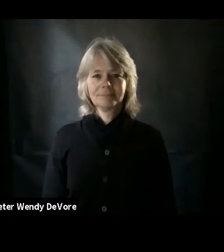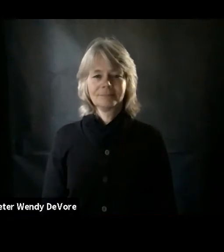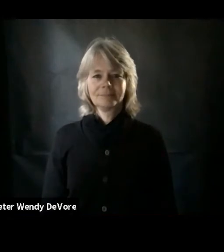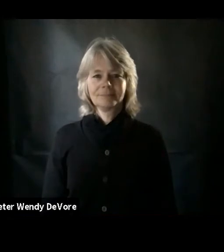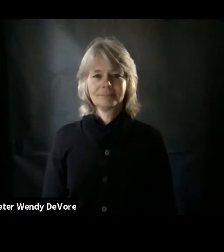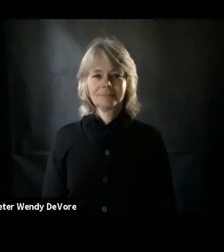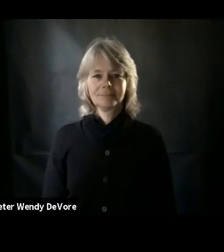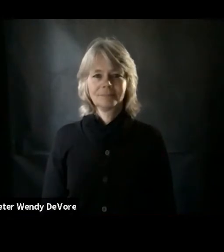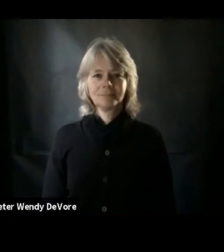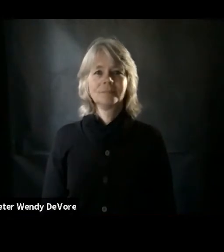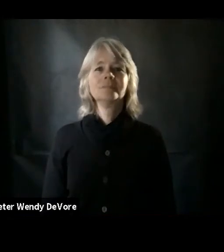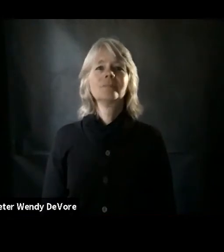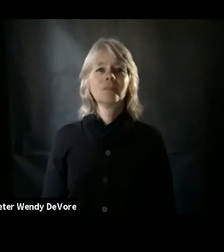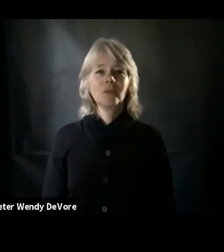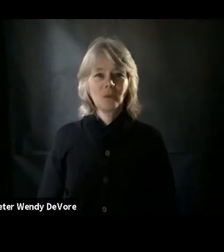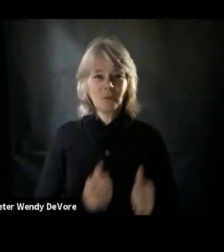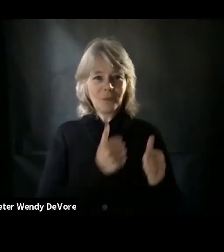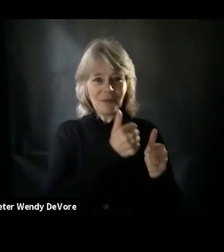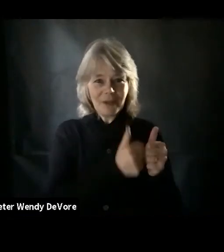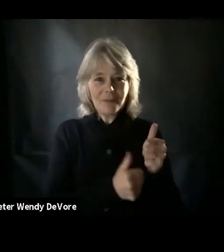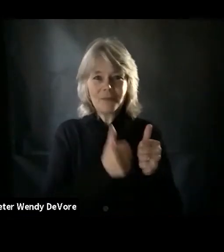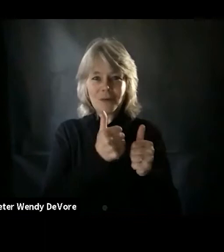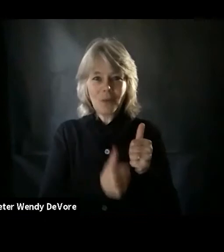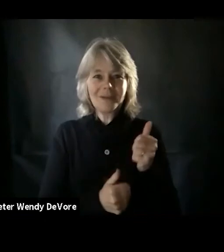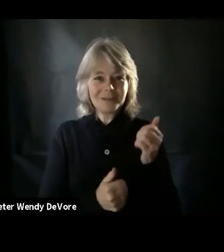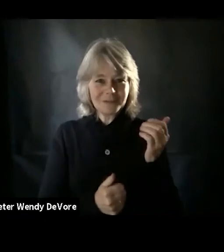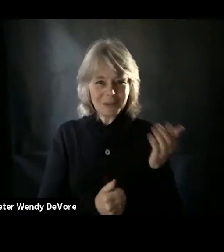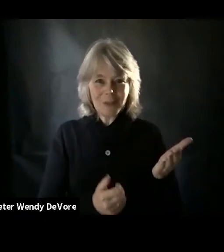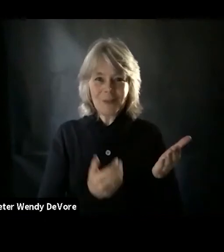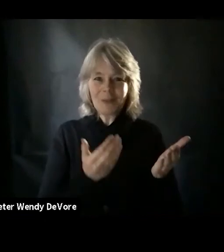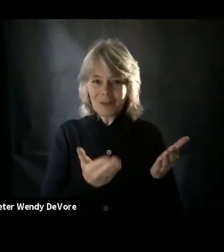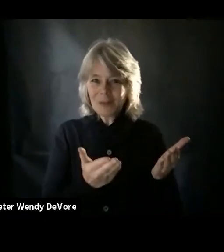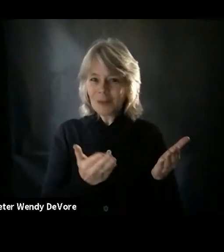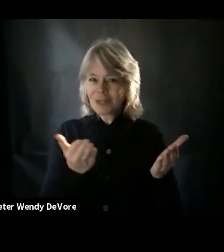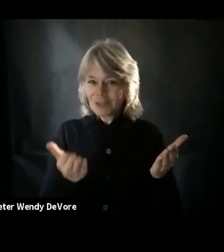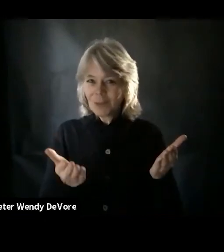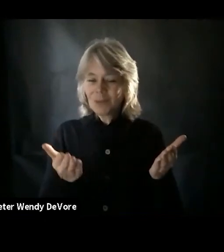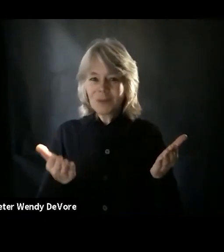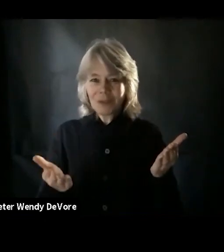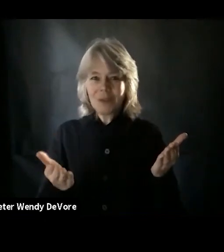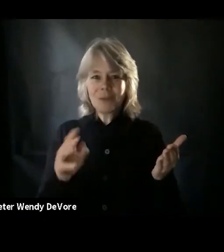Each one of you matters. You make a difference.